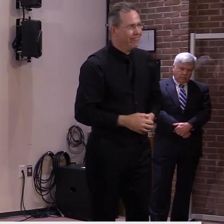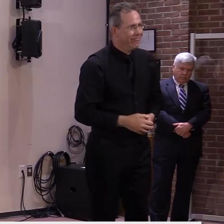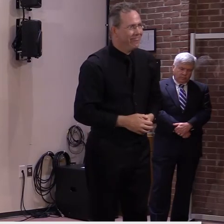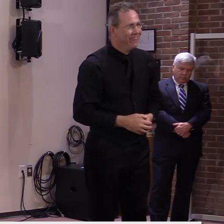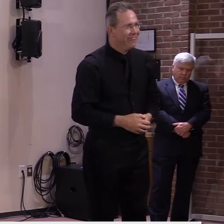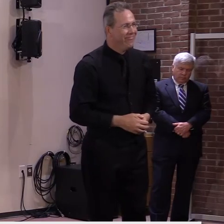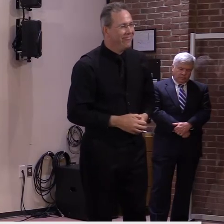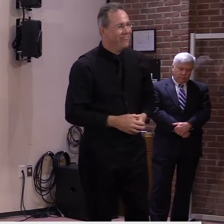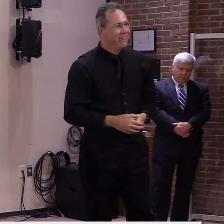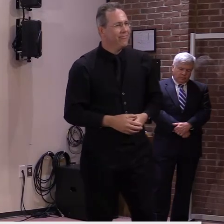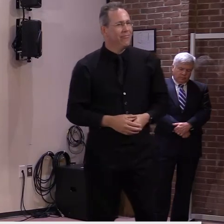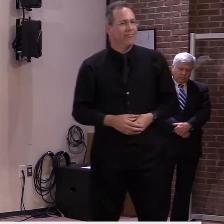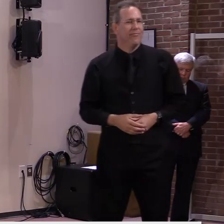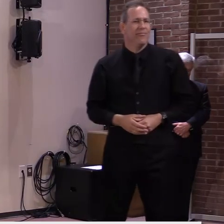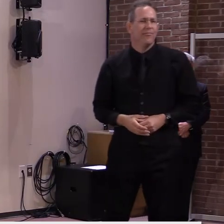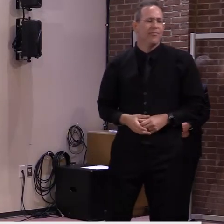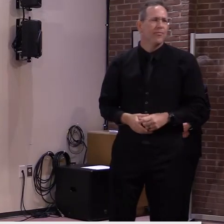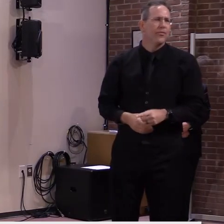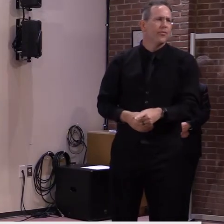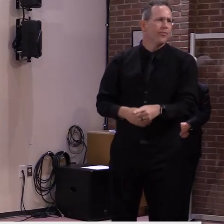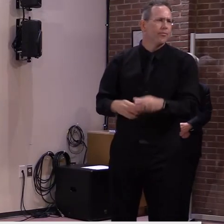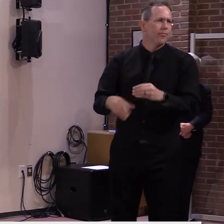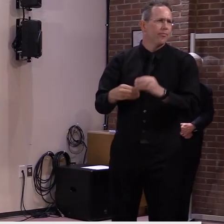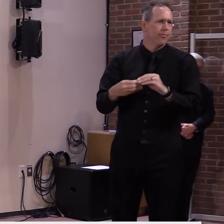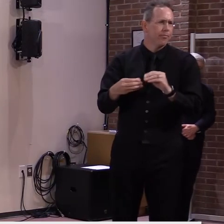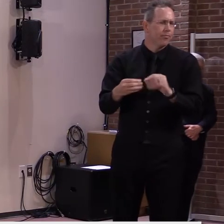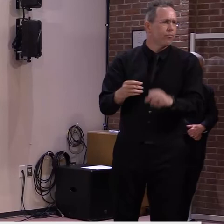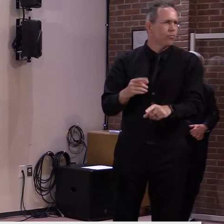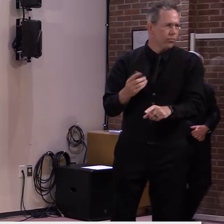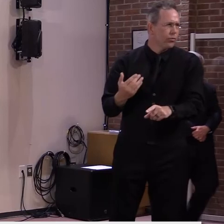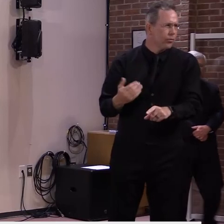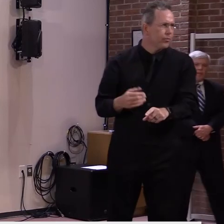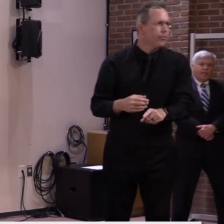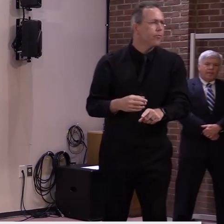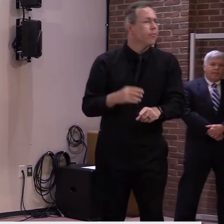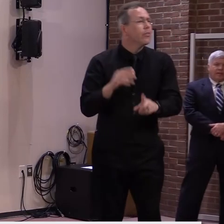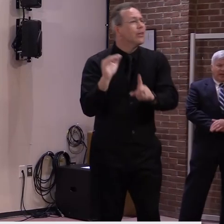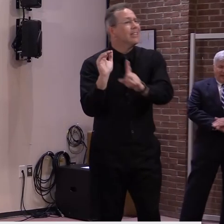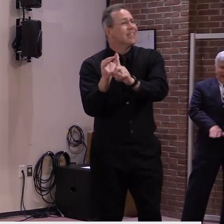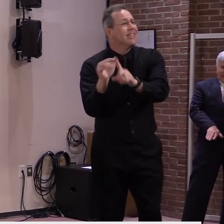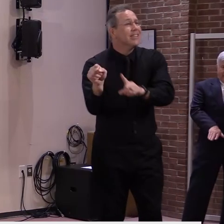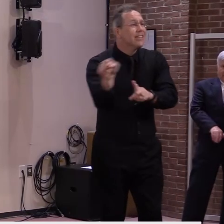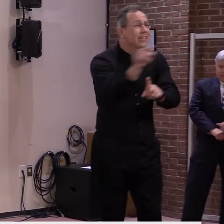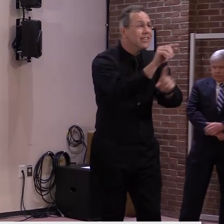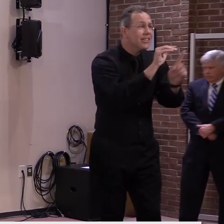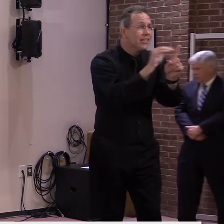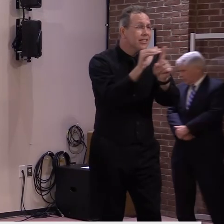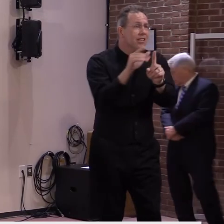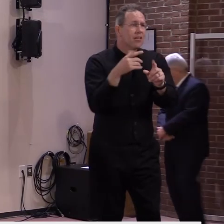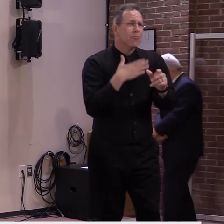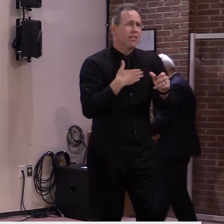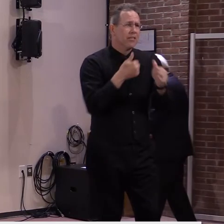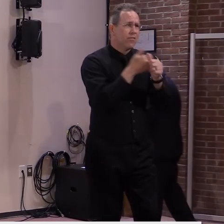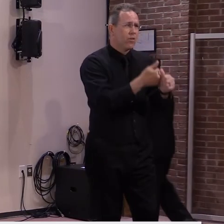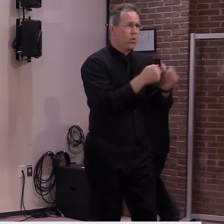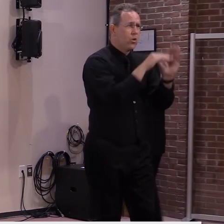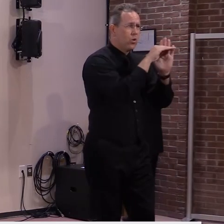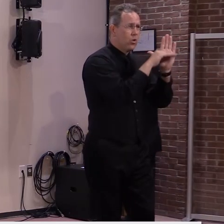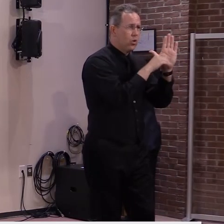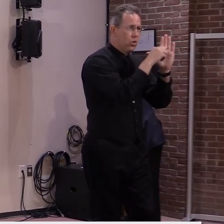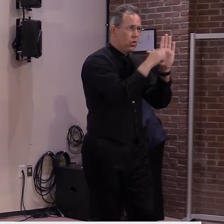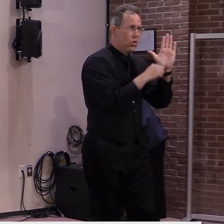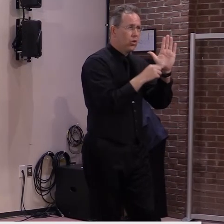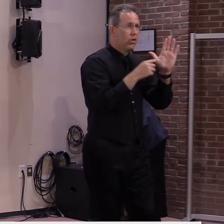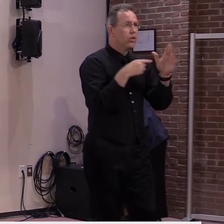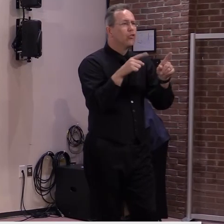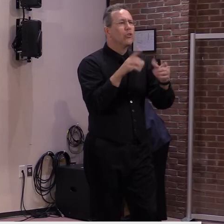I was just going to point out that all of these provisions also are only in place during the traditional school year,